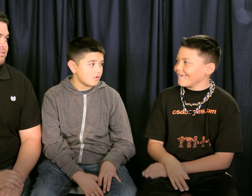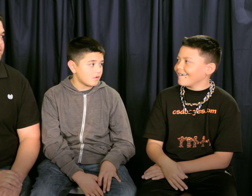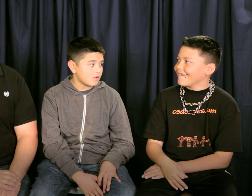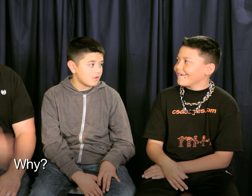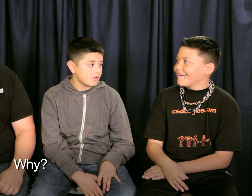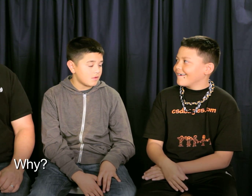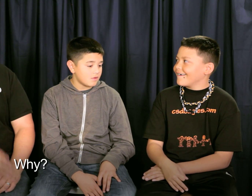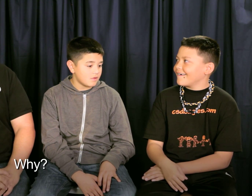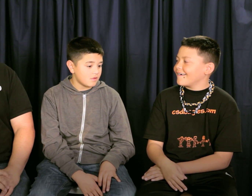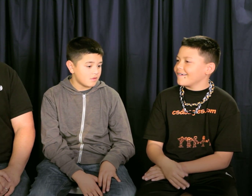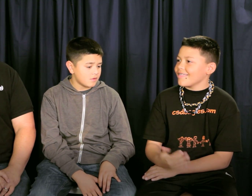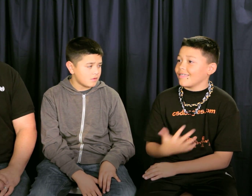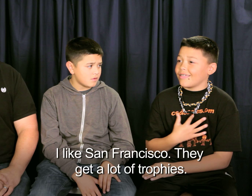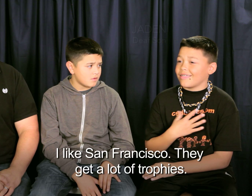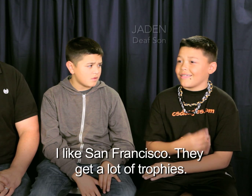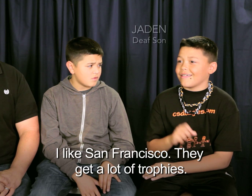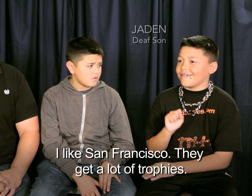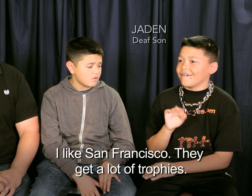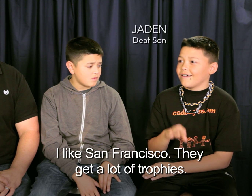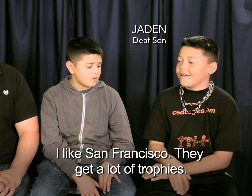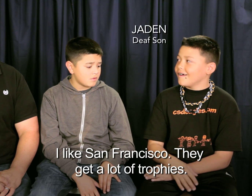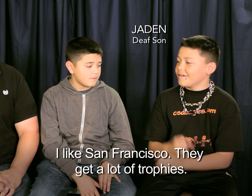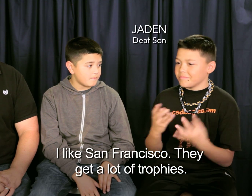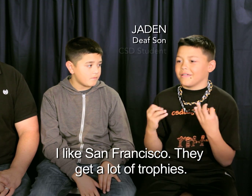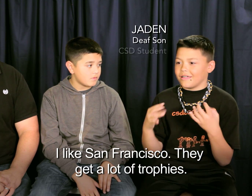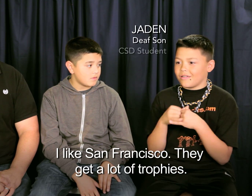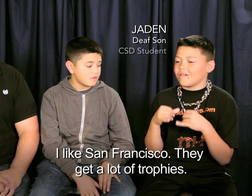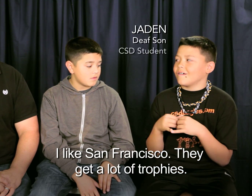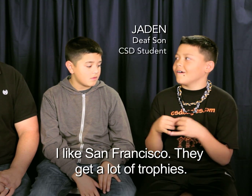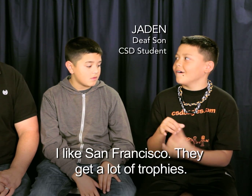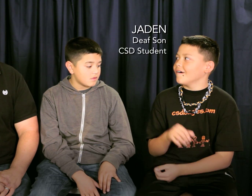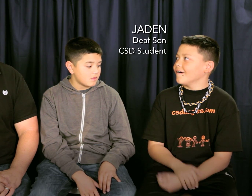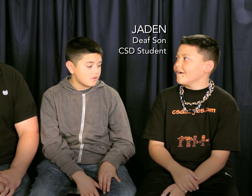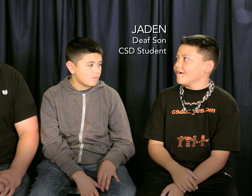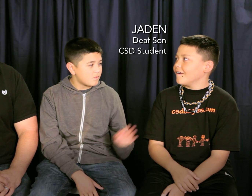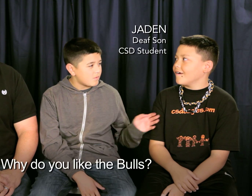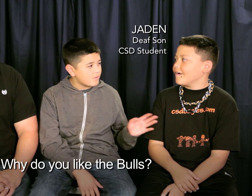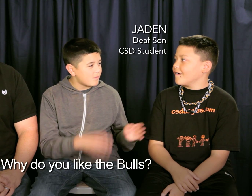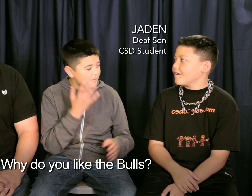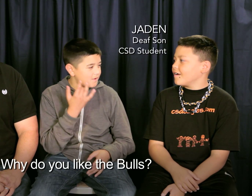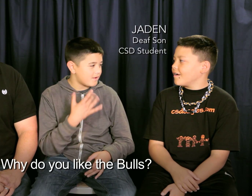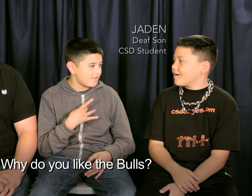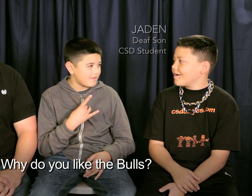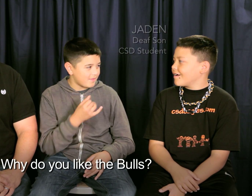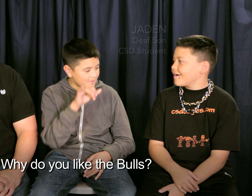49ers. Why? I like San Francisco. They get a lot of trophies. Why do you like the Bulls?